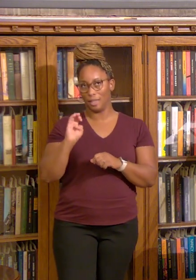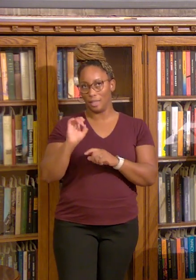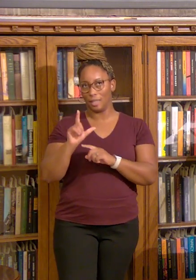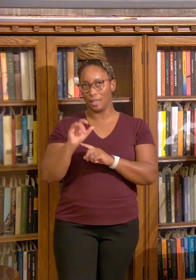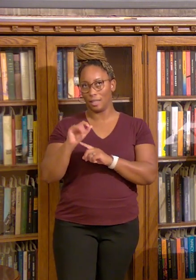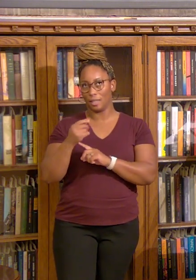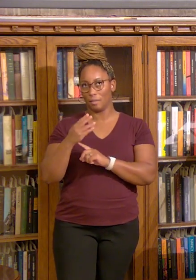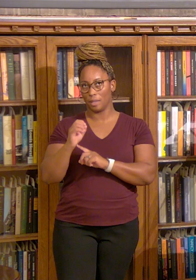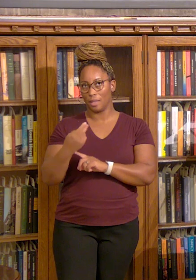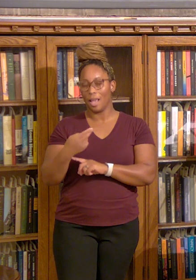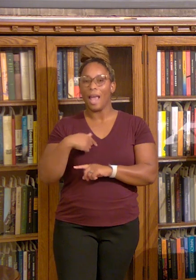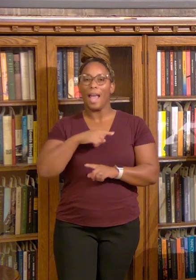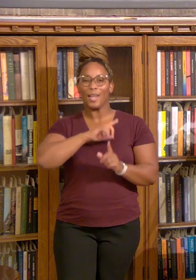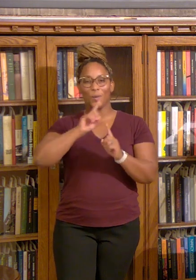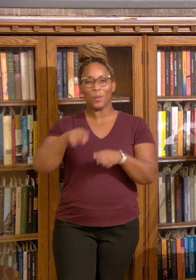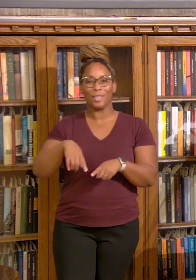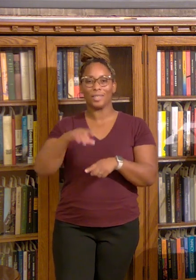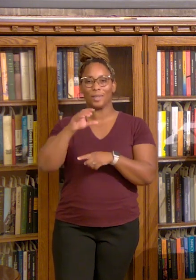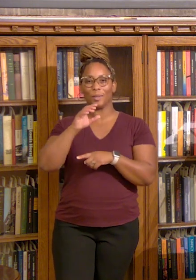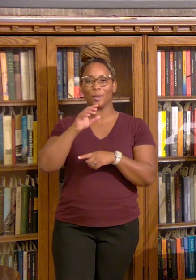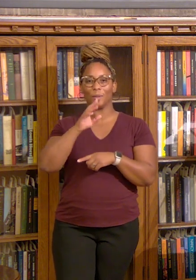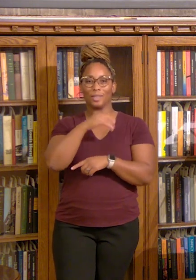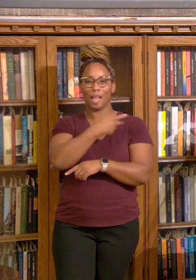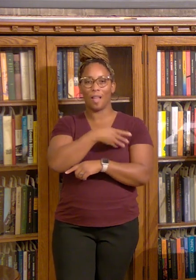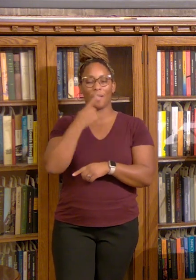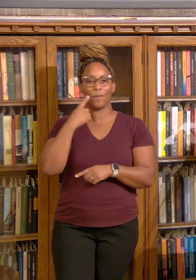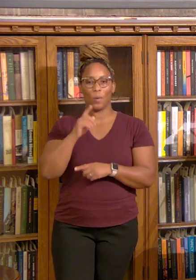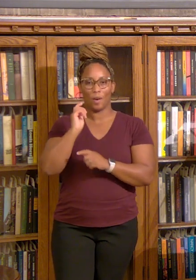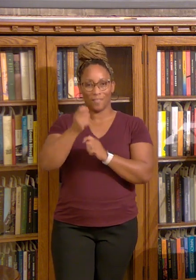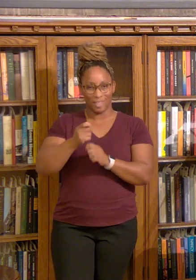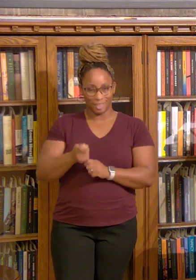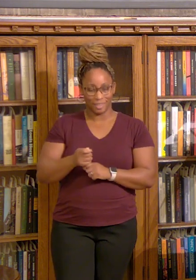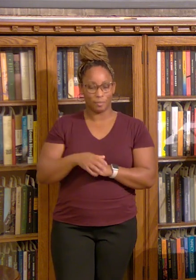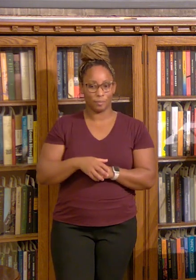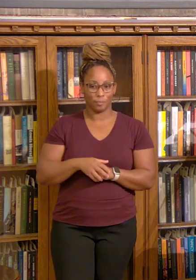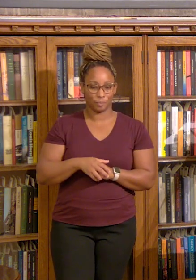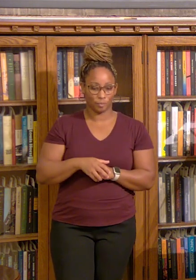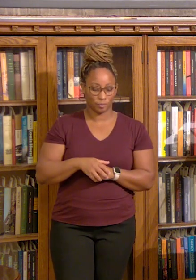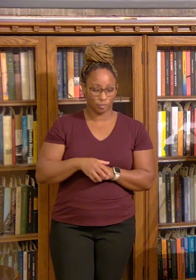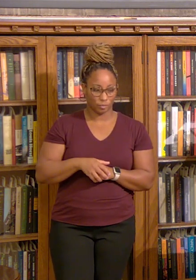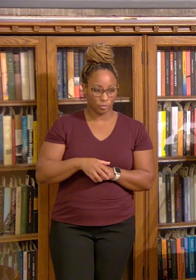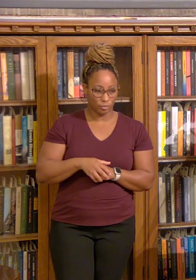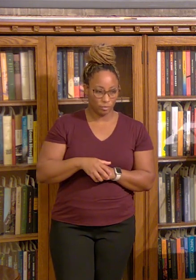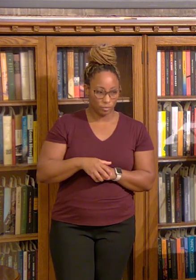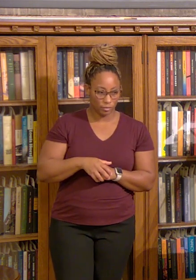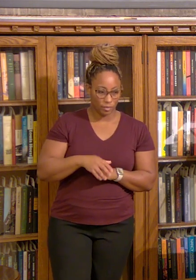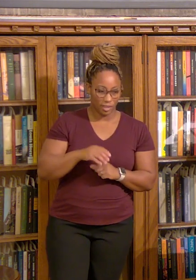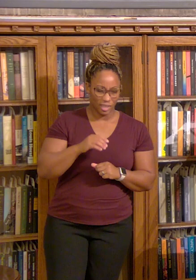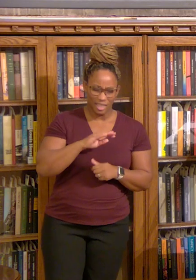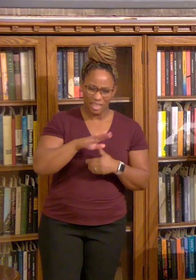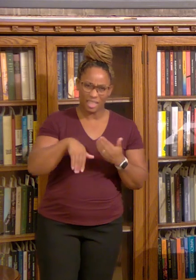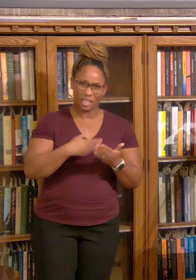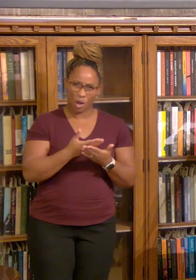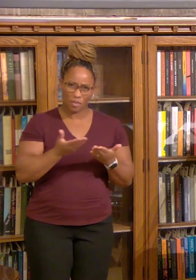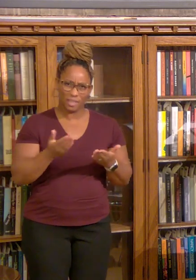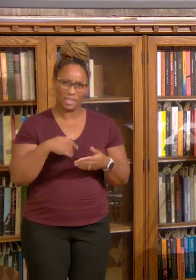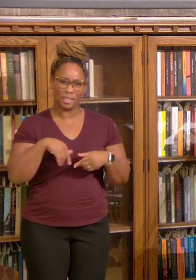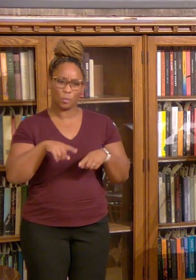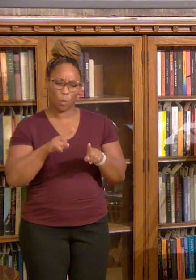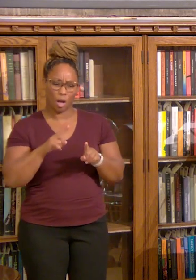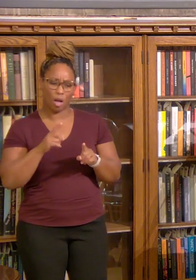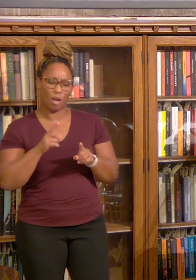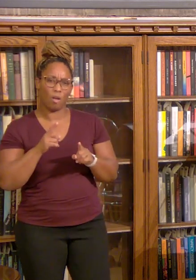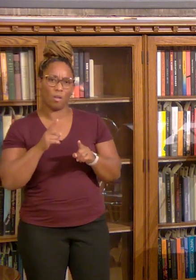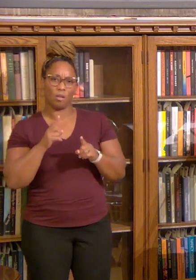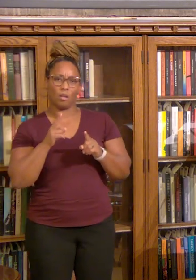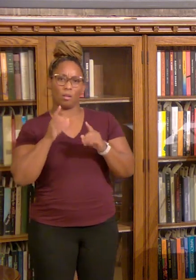fishing which we fully can know the US ambassador remarked that to have done all these things in addition to serving as pit Professor is a